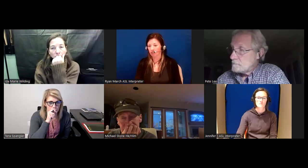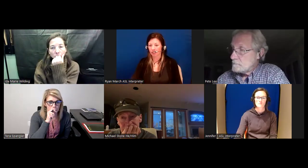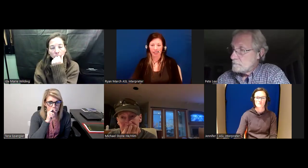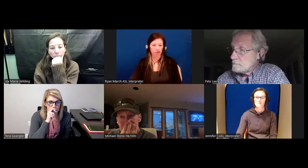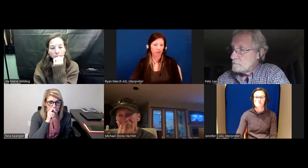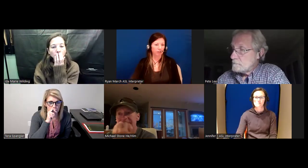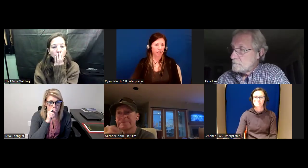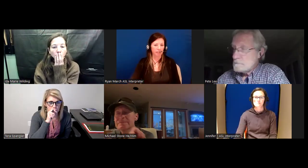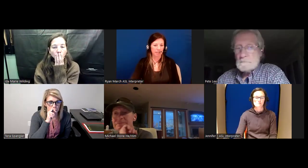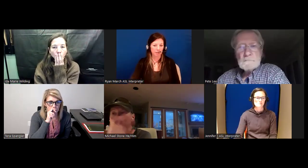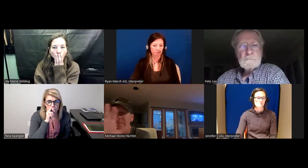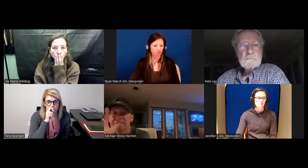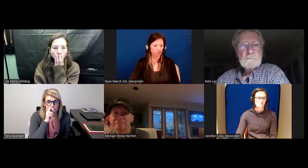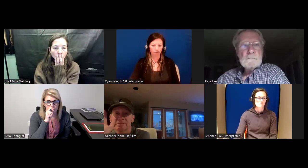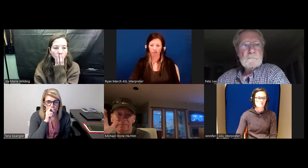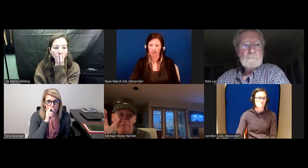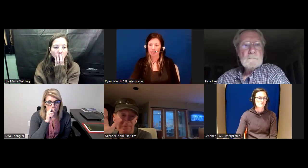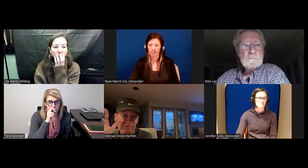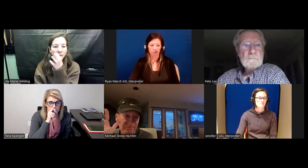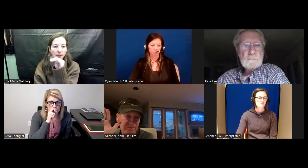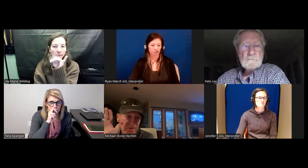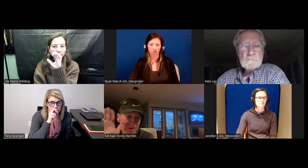far as the lead K. What are your thoughts? Anyone?